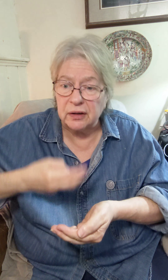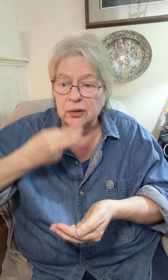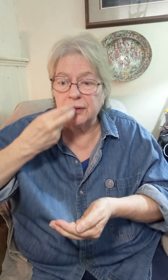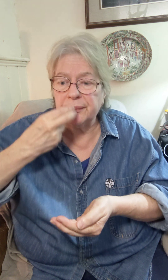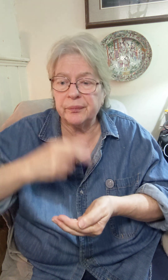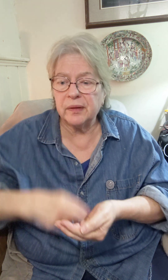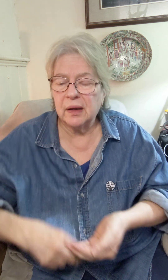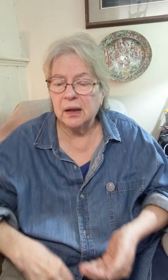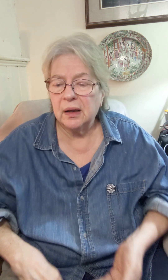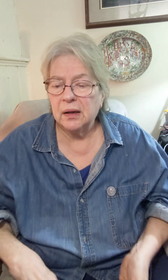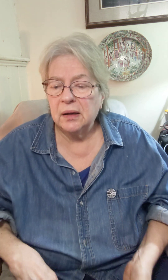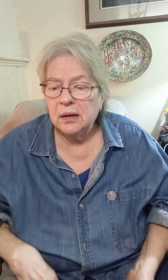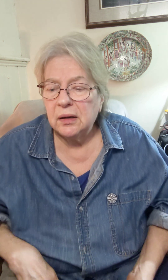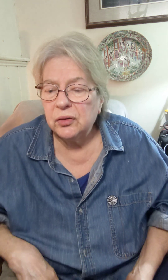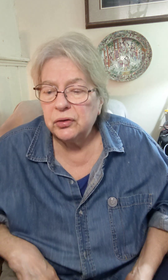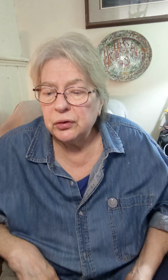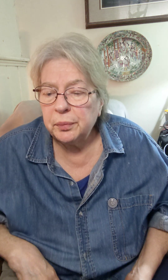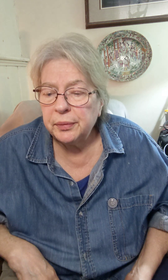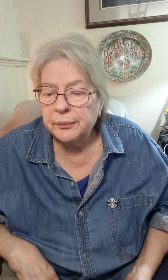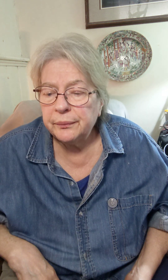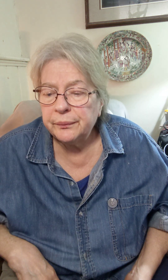too. Soup.